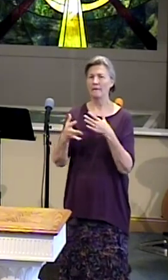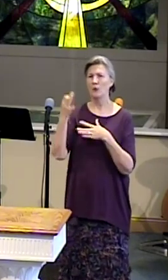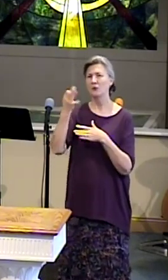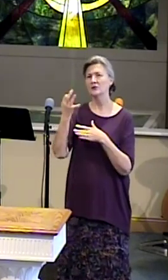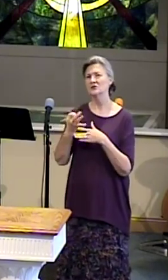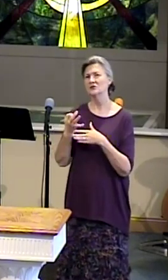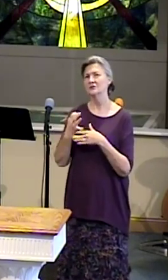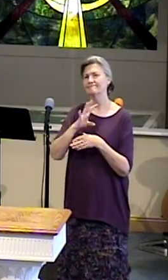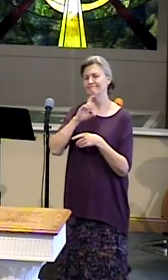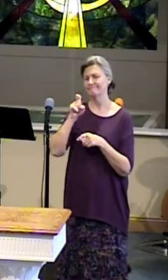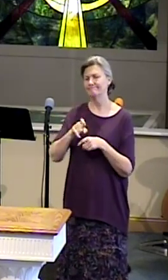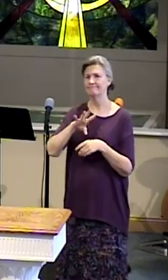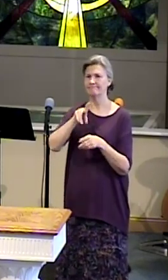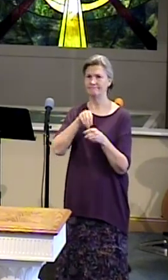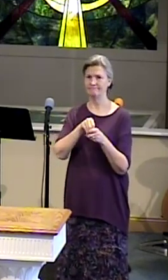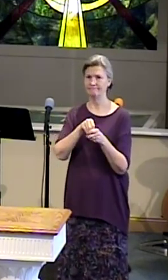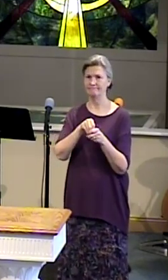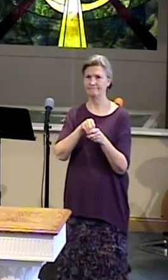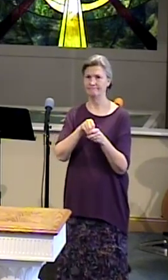to include that.